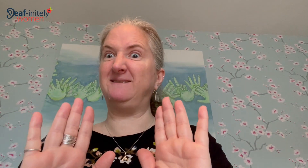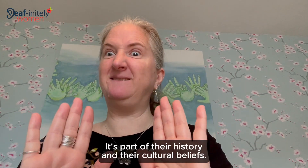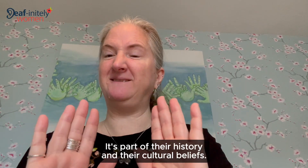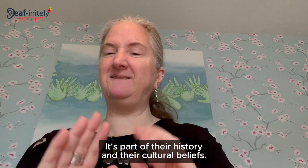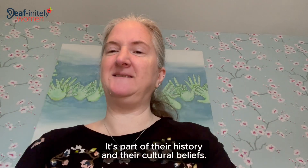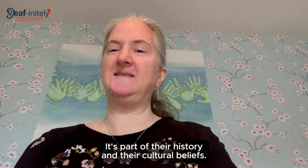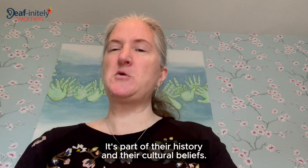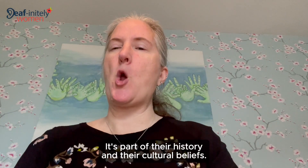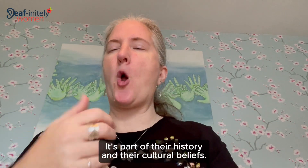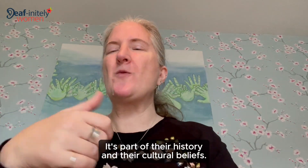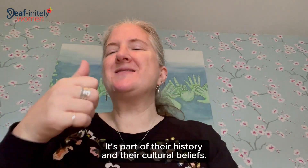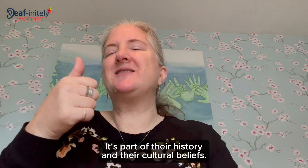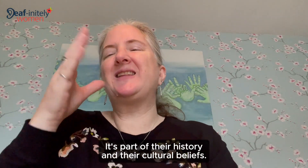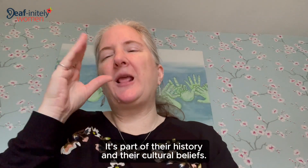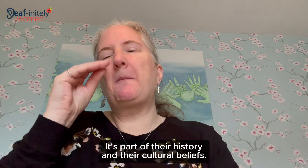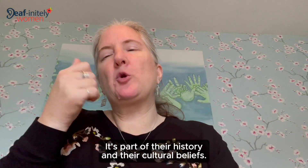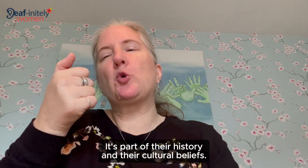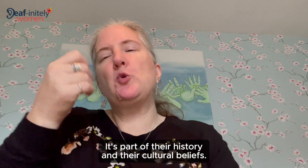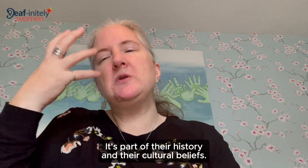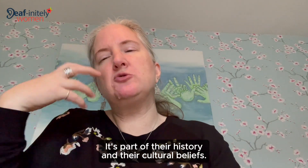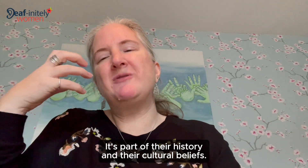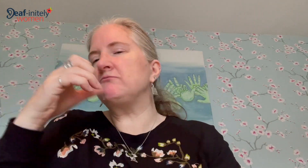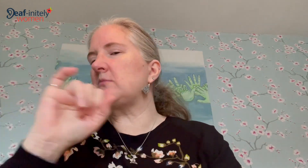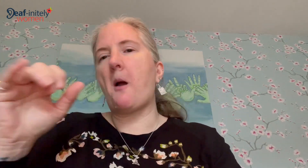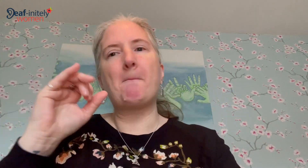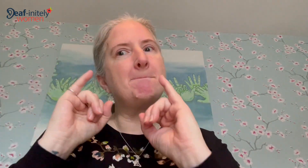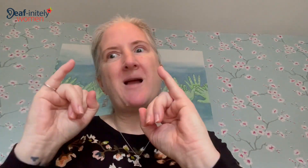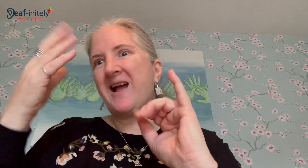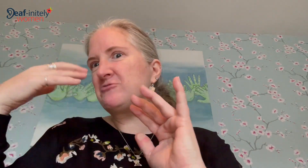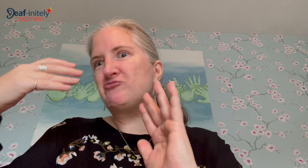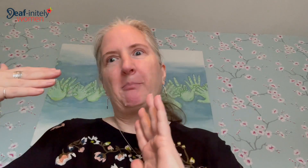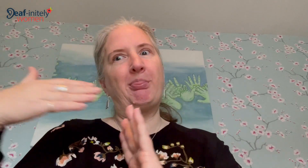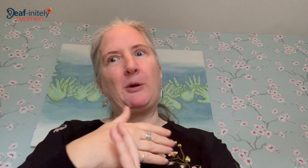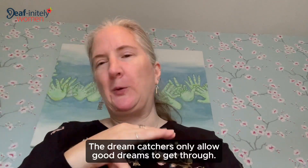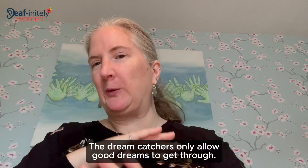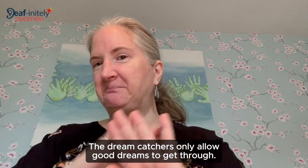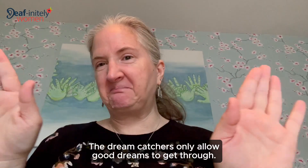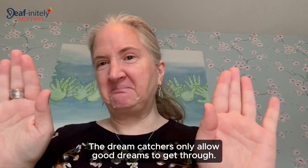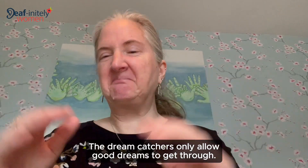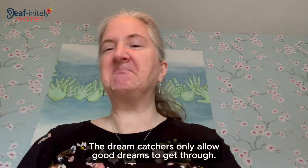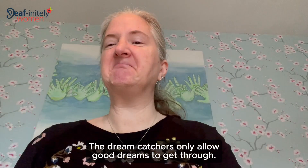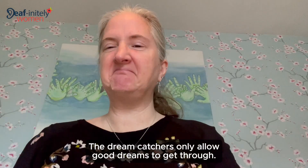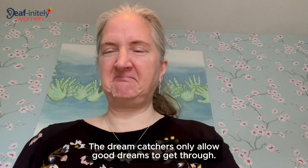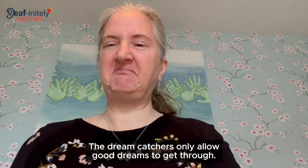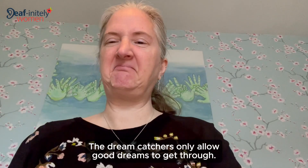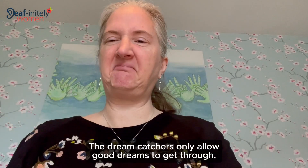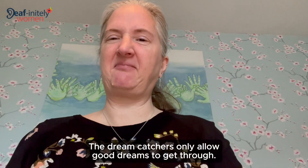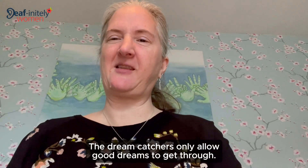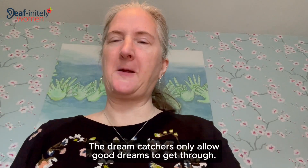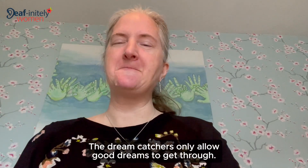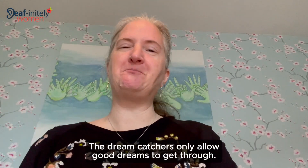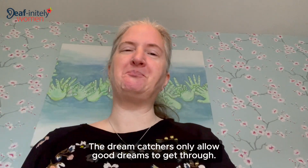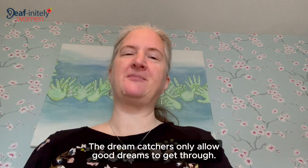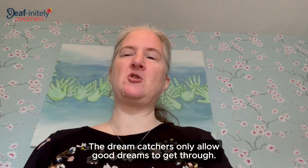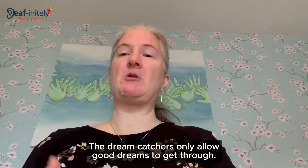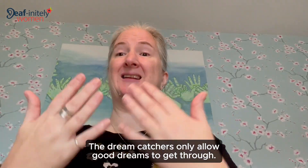And it's part of their history and their cultural beliefs. The dream catchers only allow good dreams to get through.